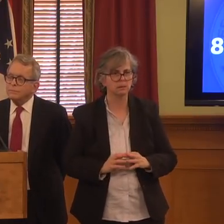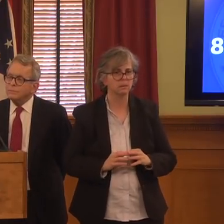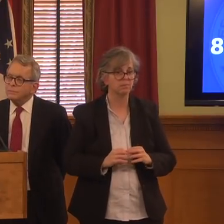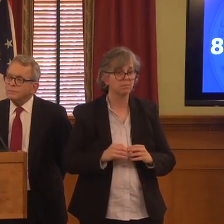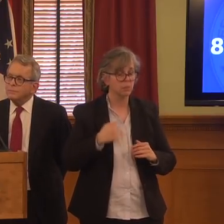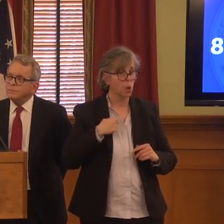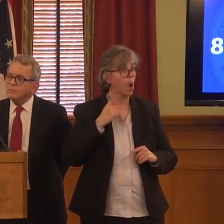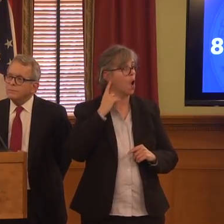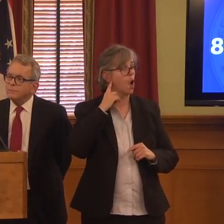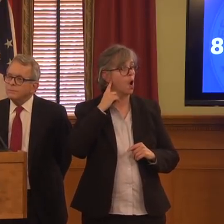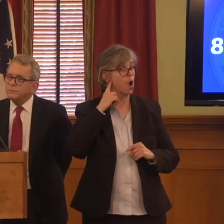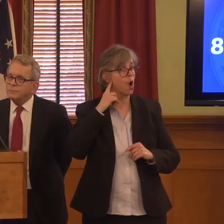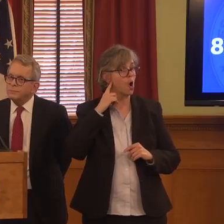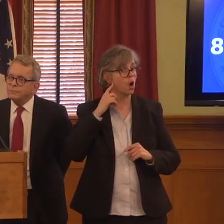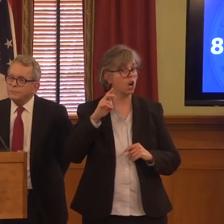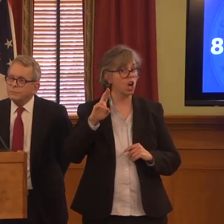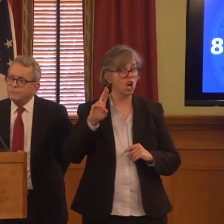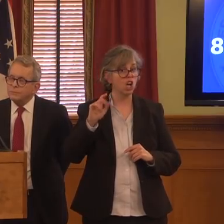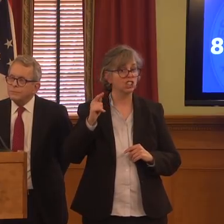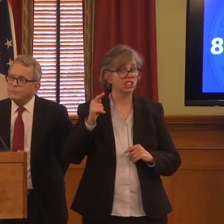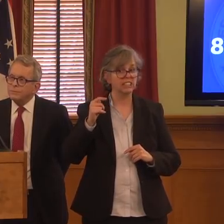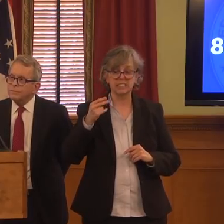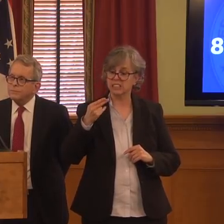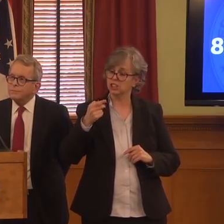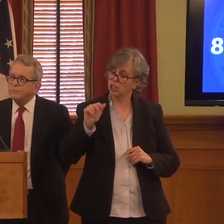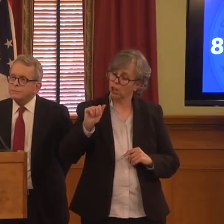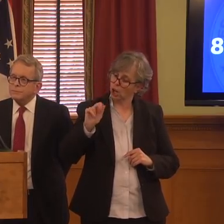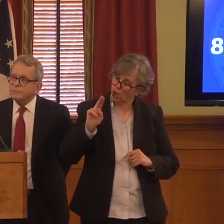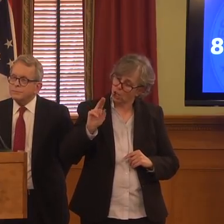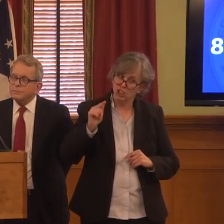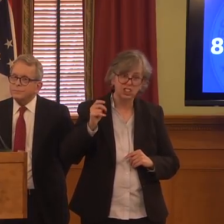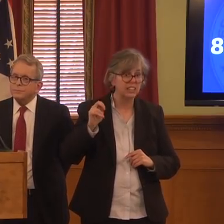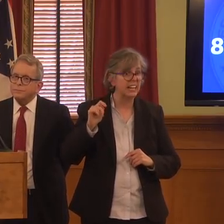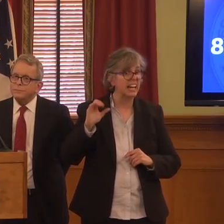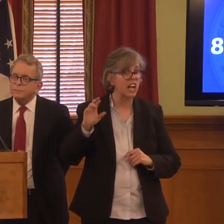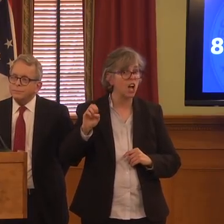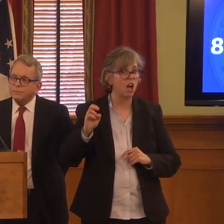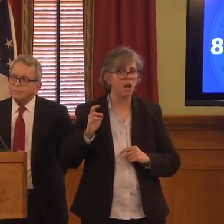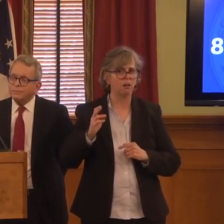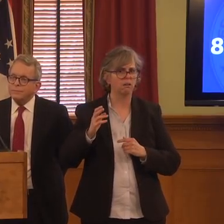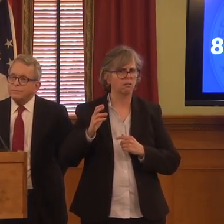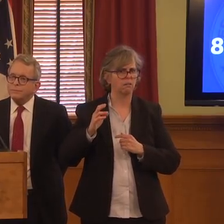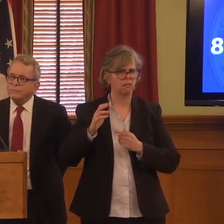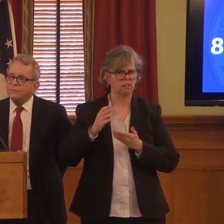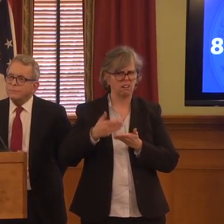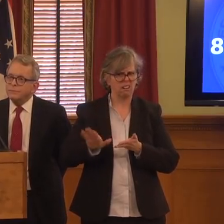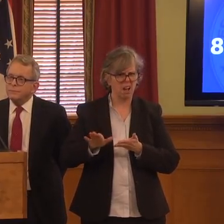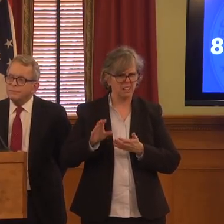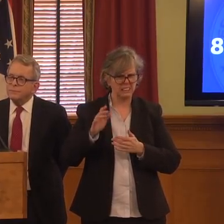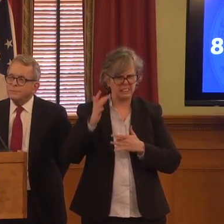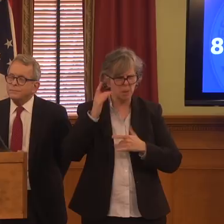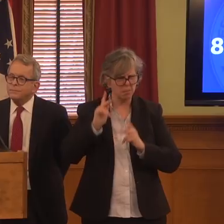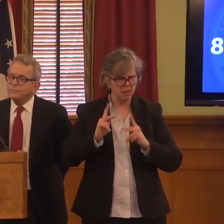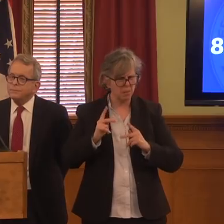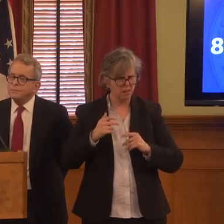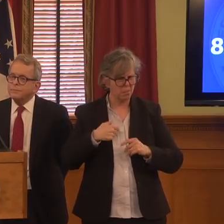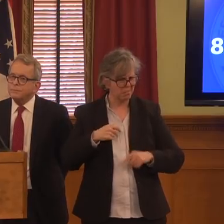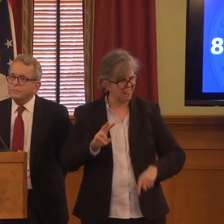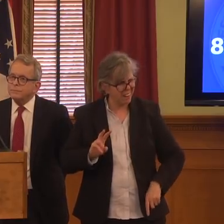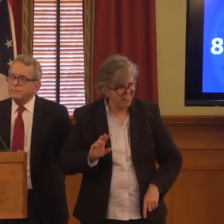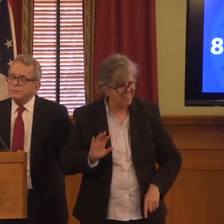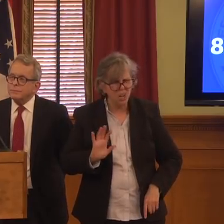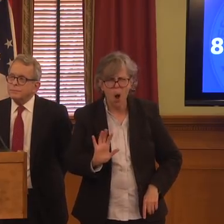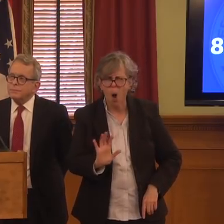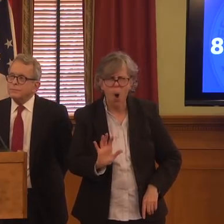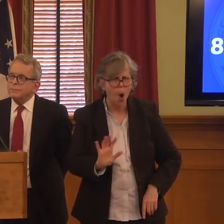turning away sick patients. This is the time we need everyone to stay outpatient. We need them not in our emergency